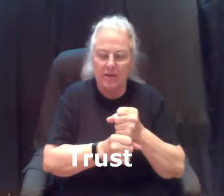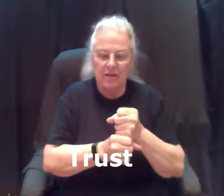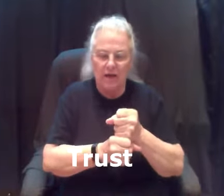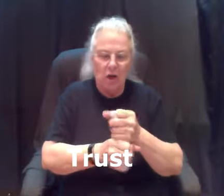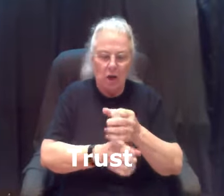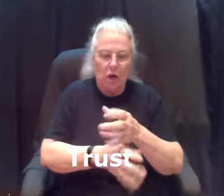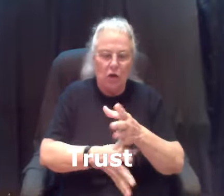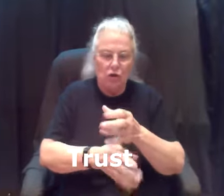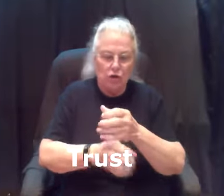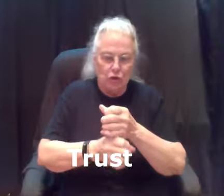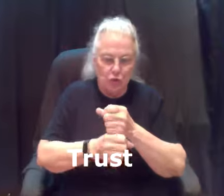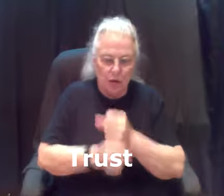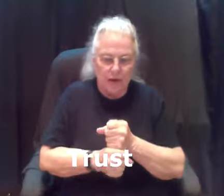in it. Trust.